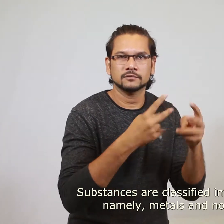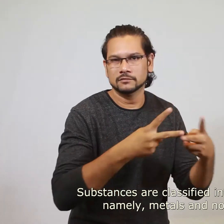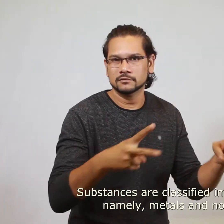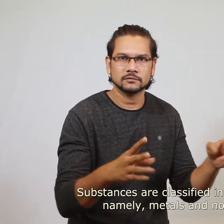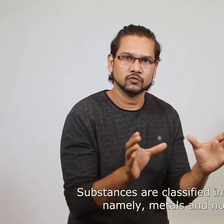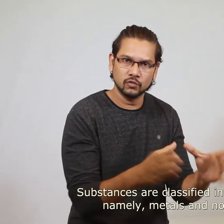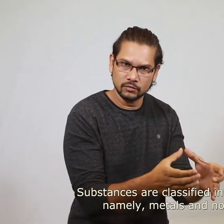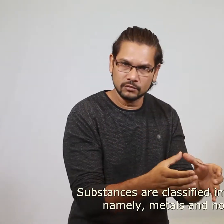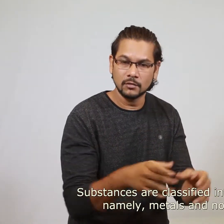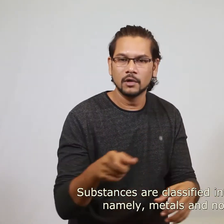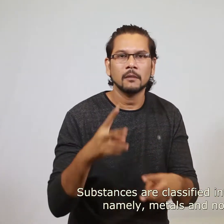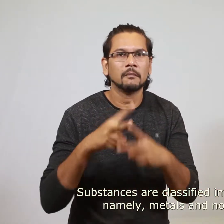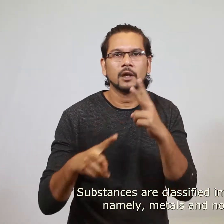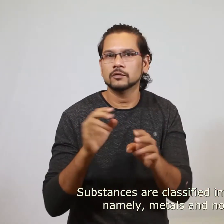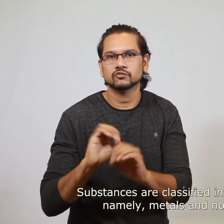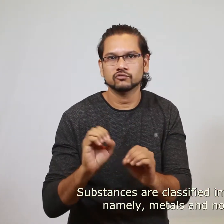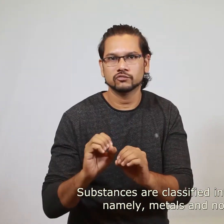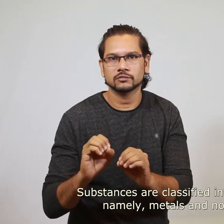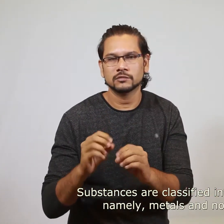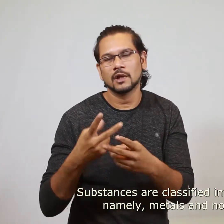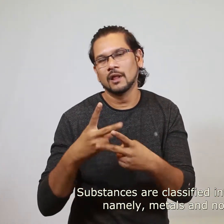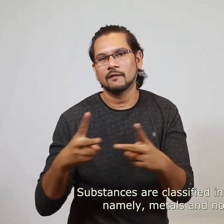metals and non-metals.